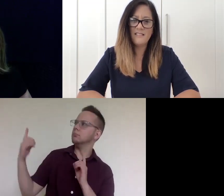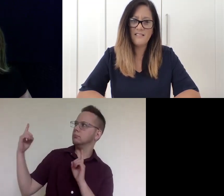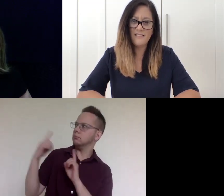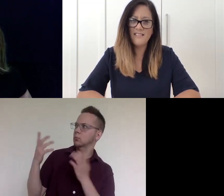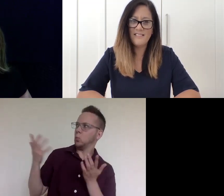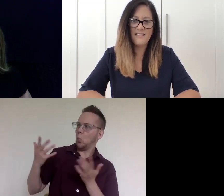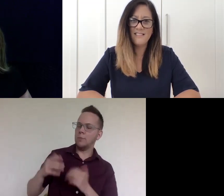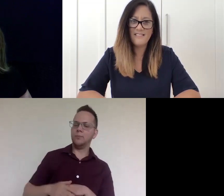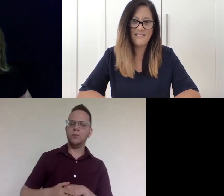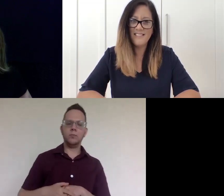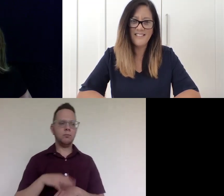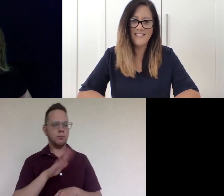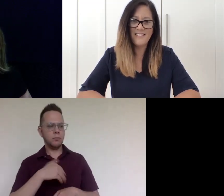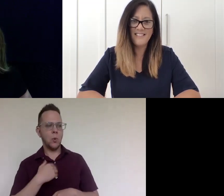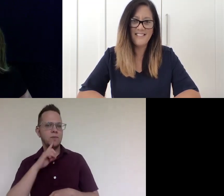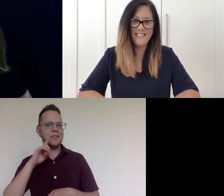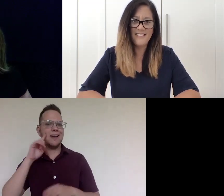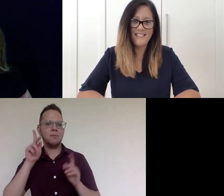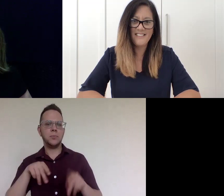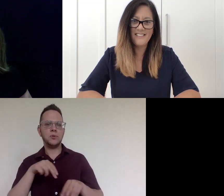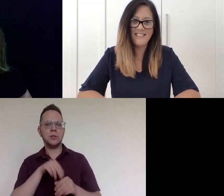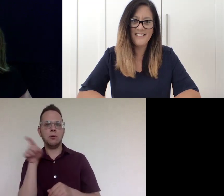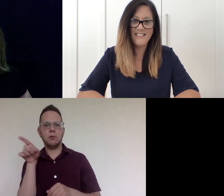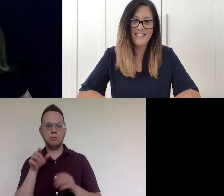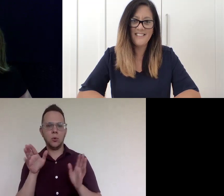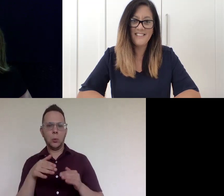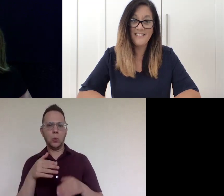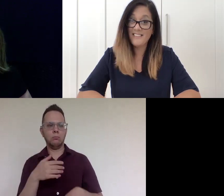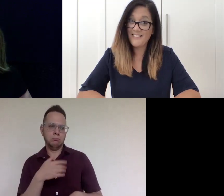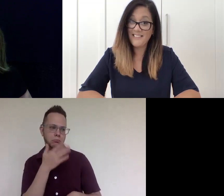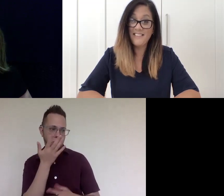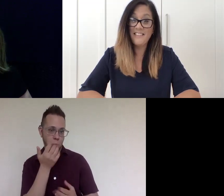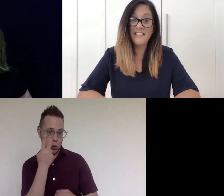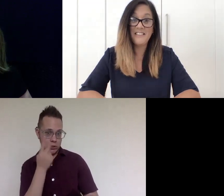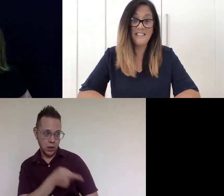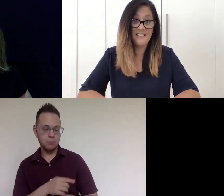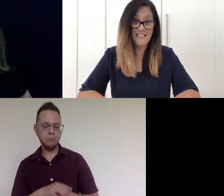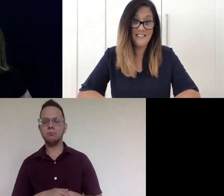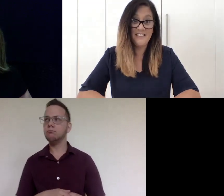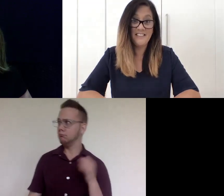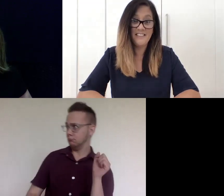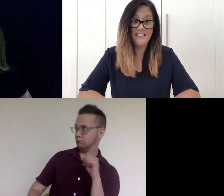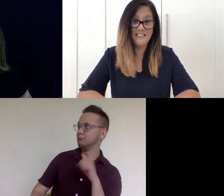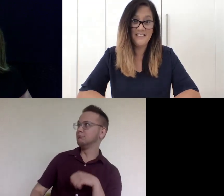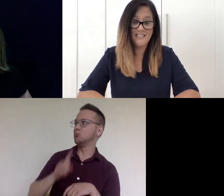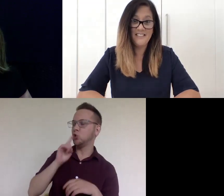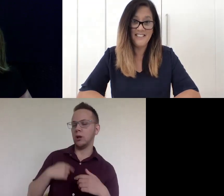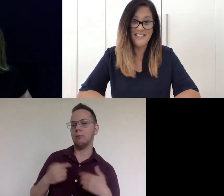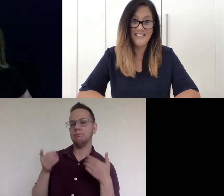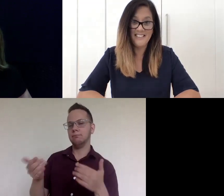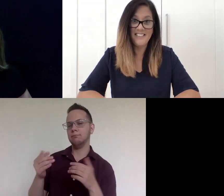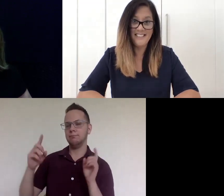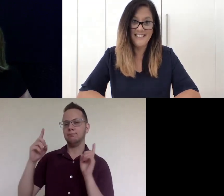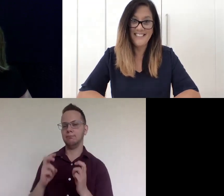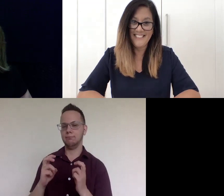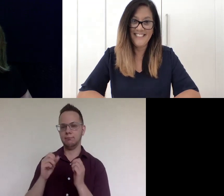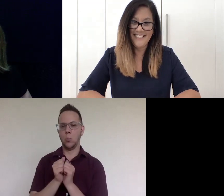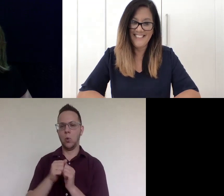department, and I talked to someone there who said, "Hey, there's a deaf person in the other room. Do you want to see him?" And I said, "Well, sure,